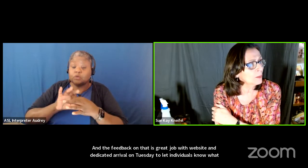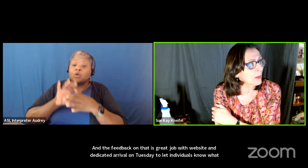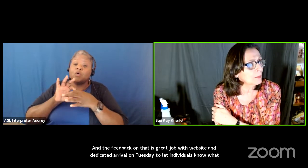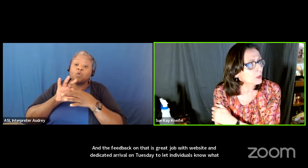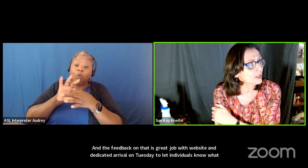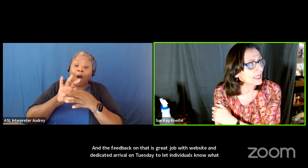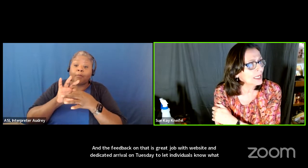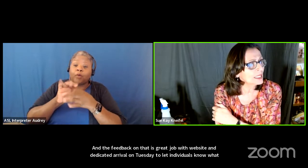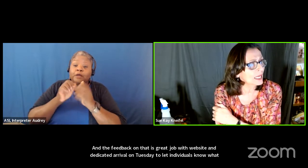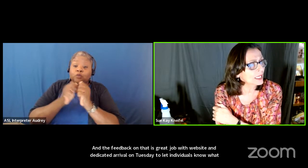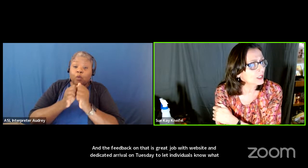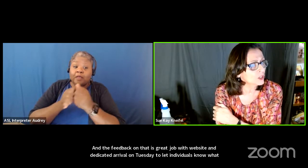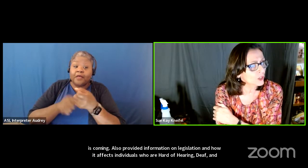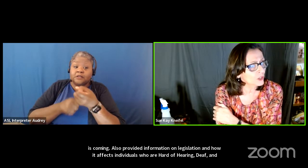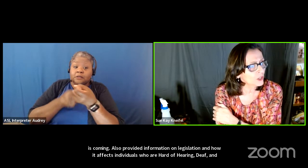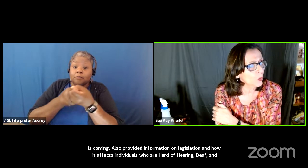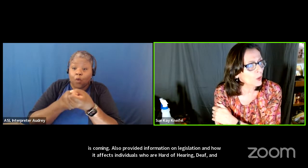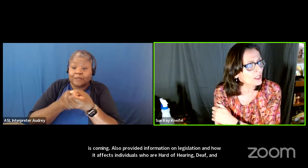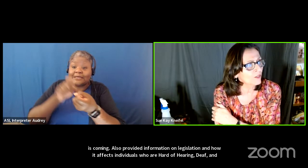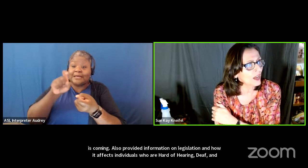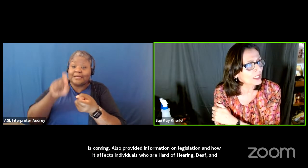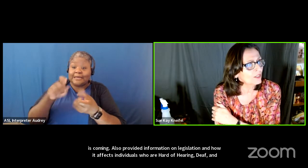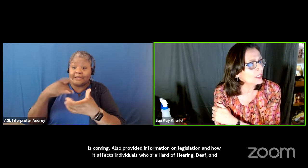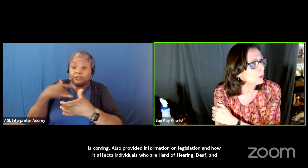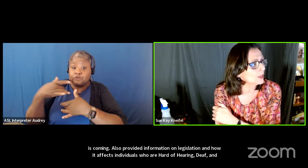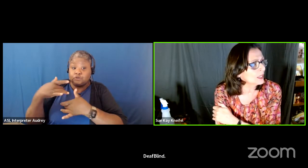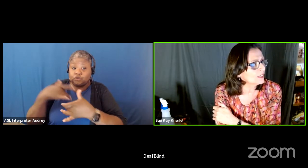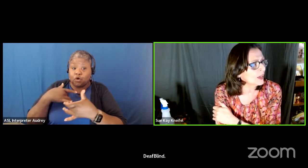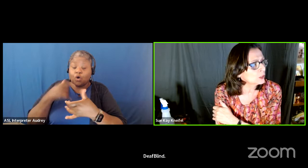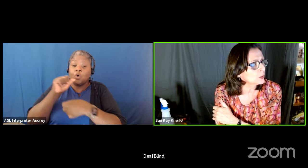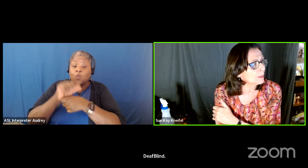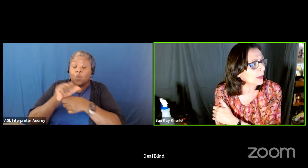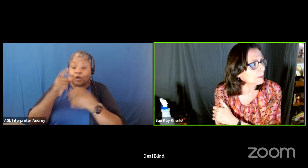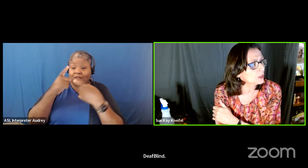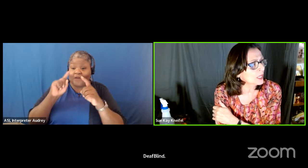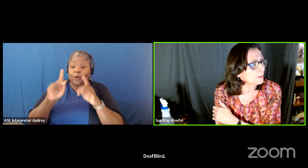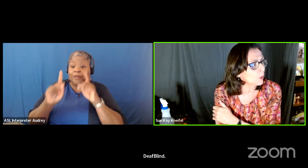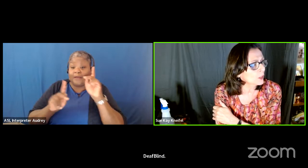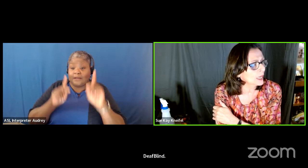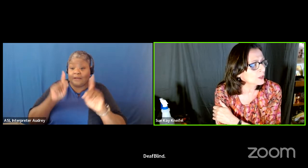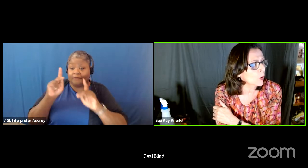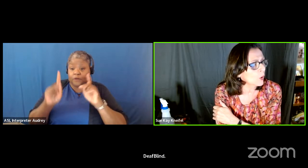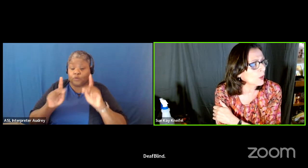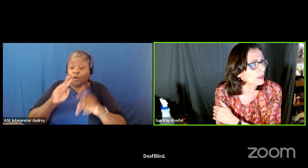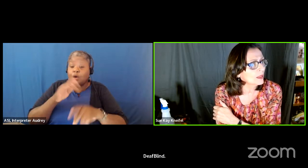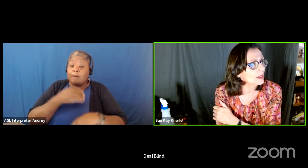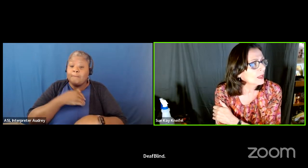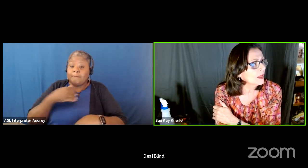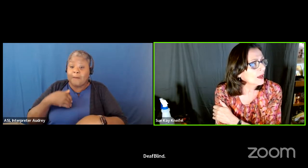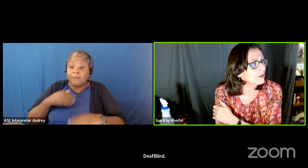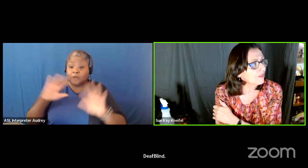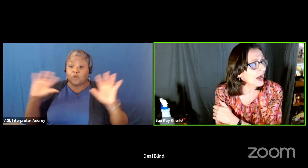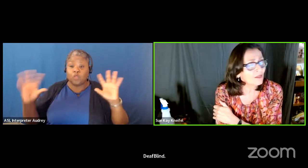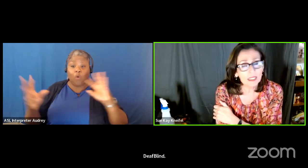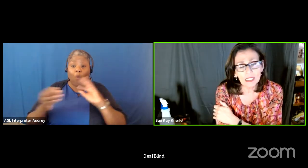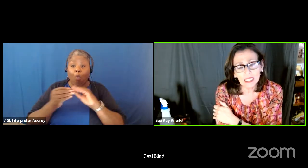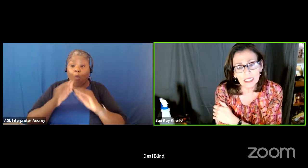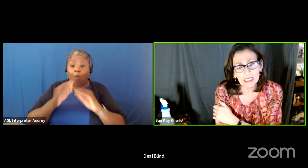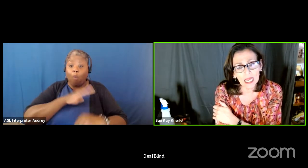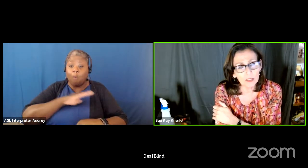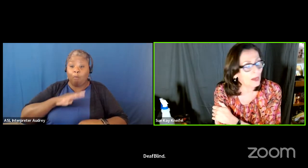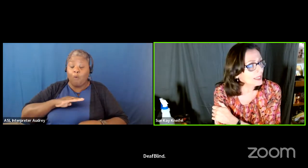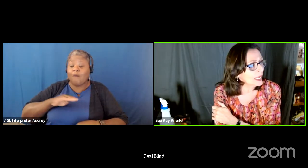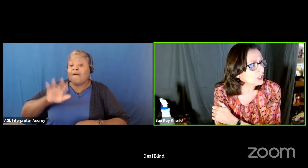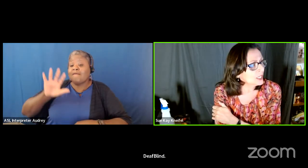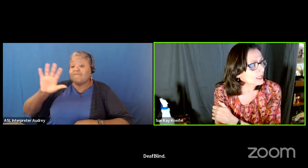supports board members' needs and concerns, works effectively with individual members and board as whole. 5